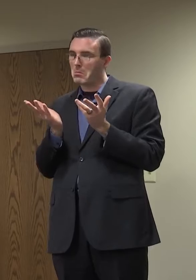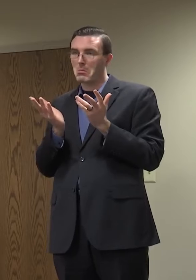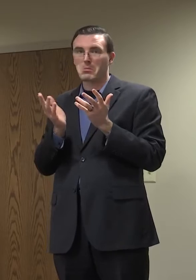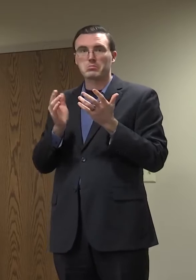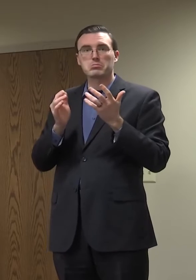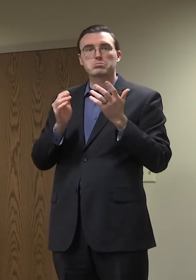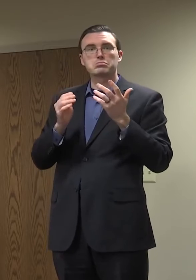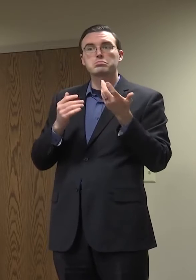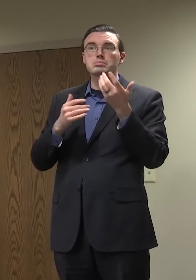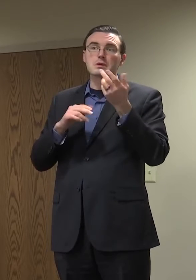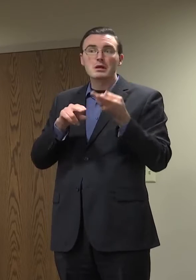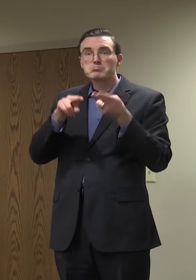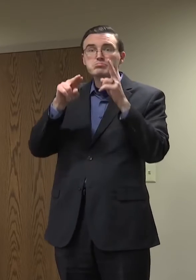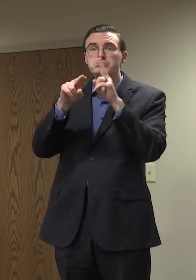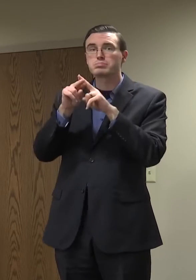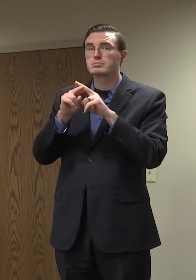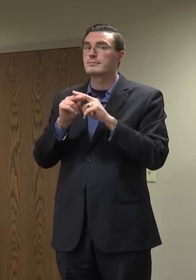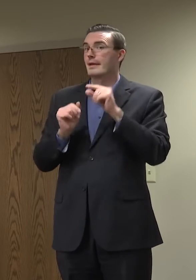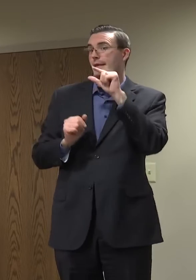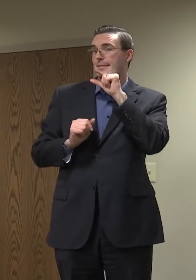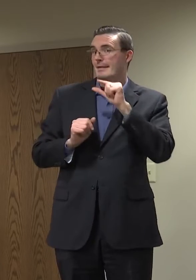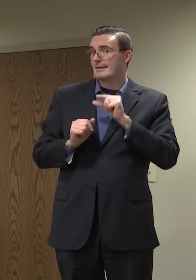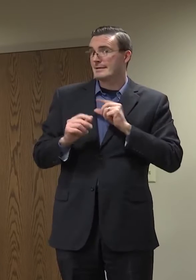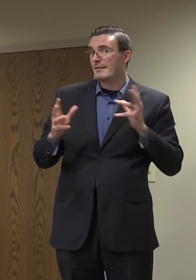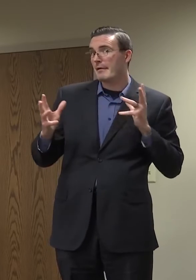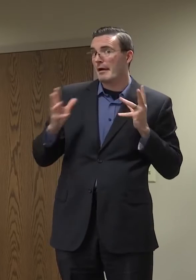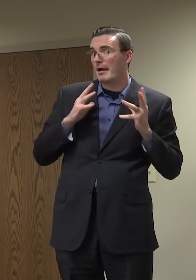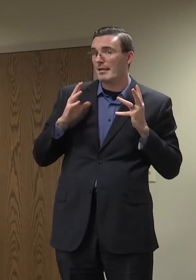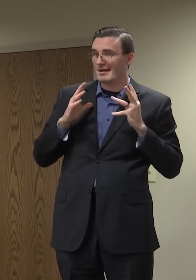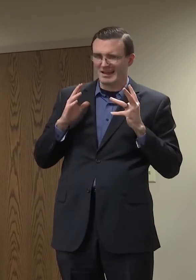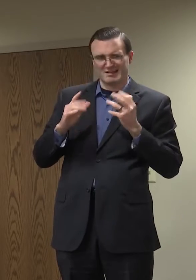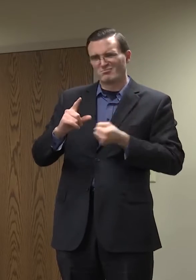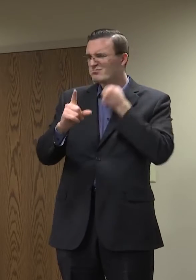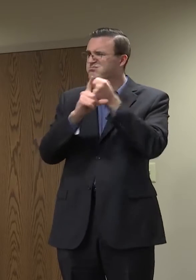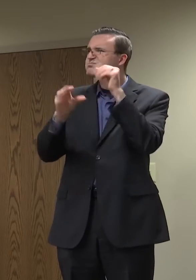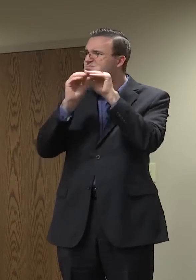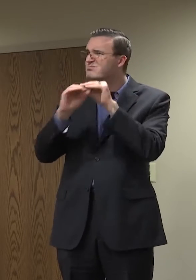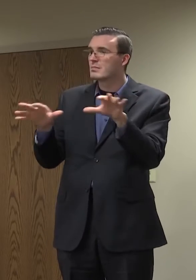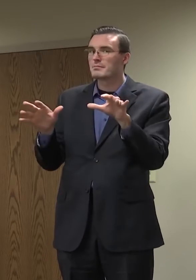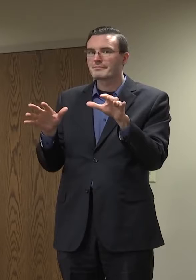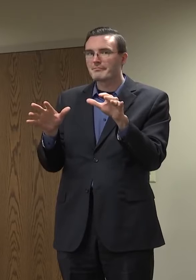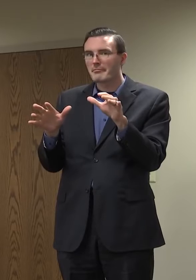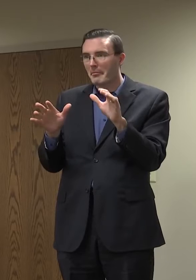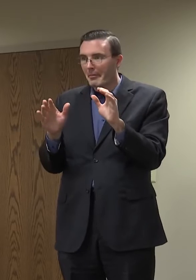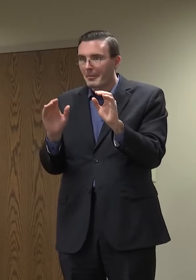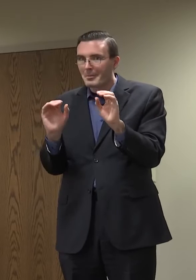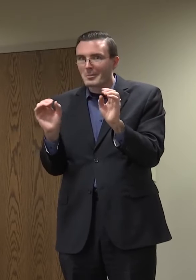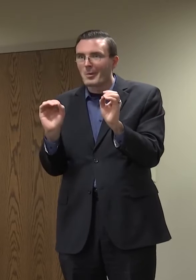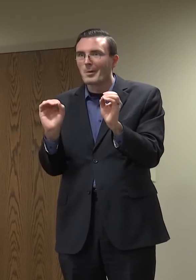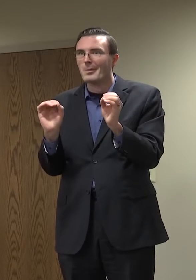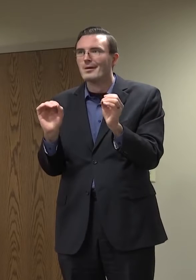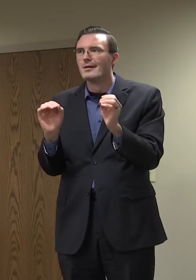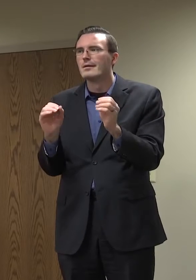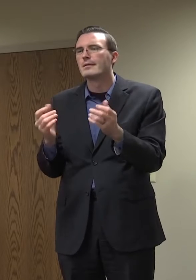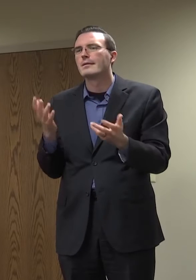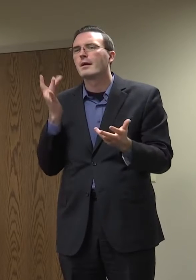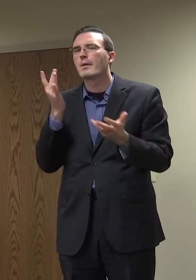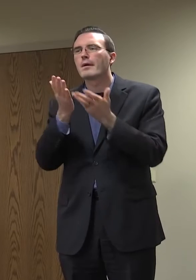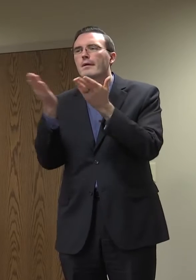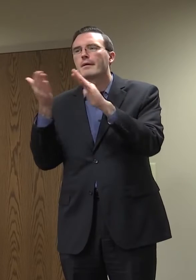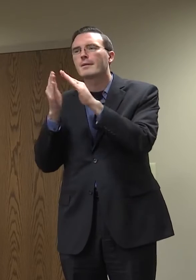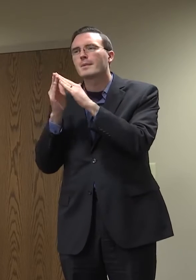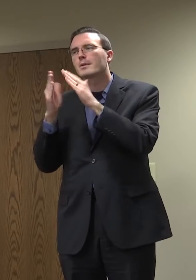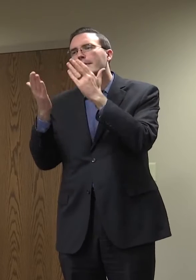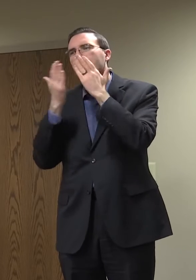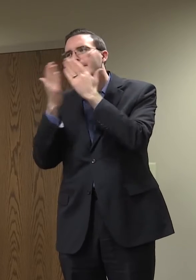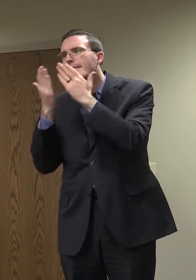cases associated with the Thanksgiving holiday. I want to thank my community. I think you did a great job over this. Decrease